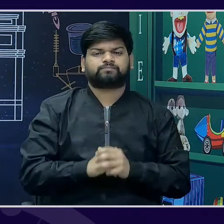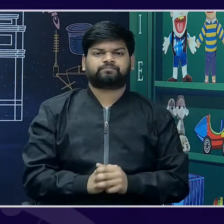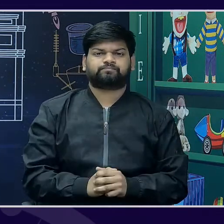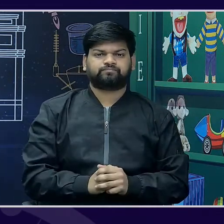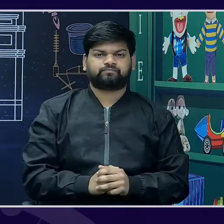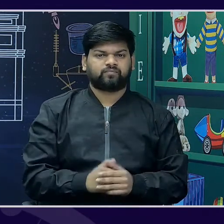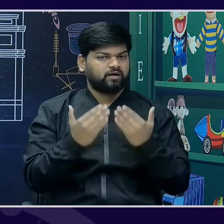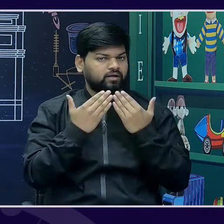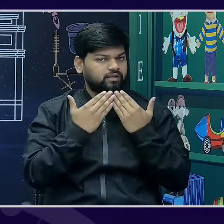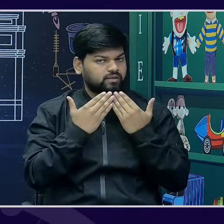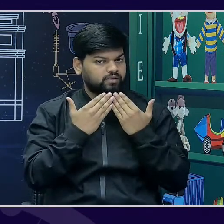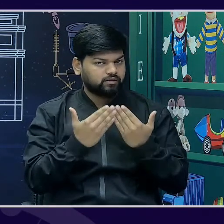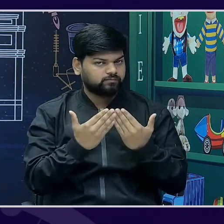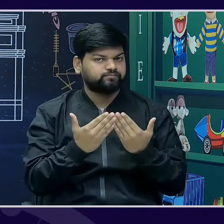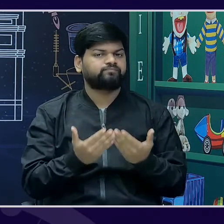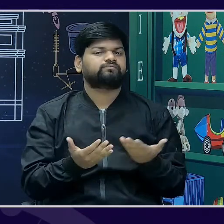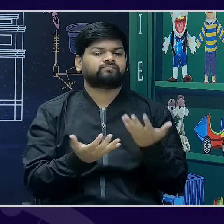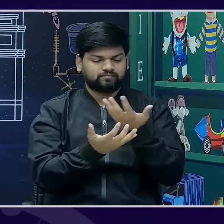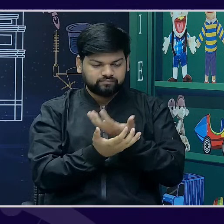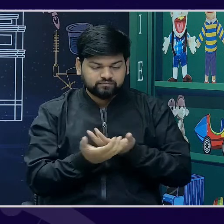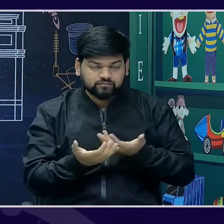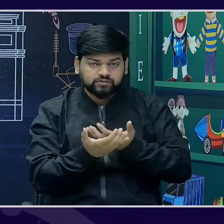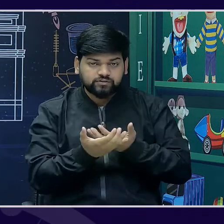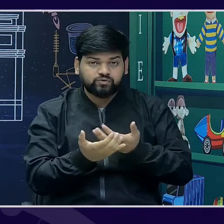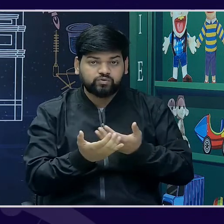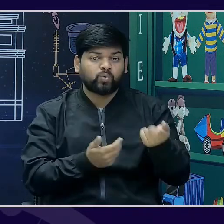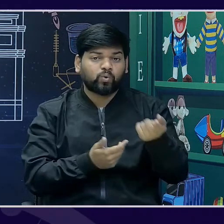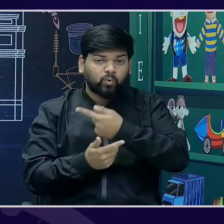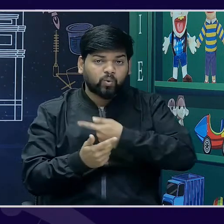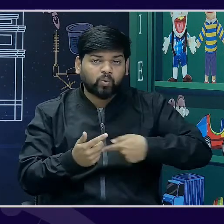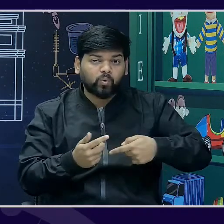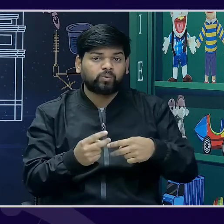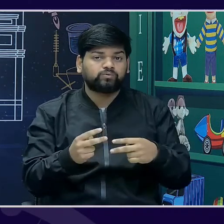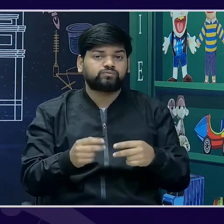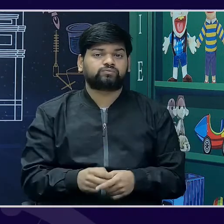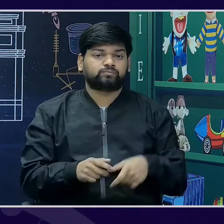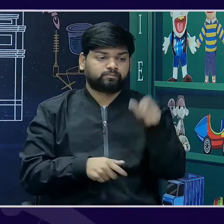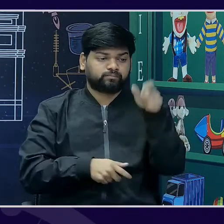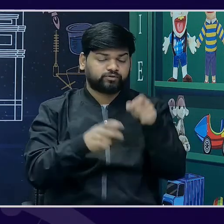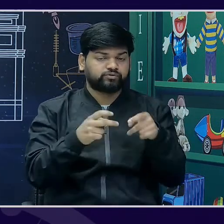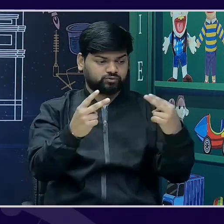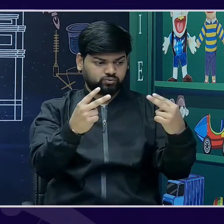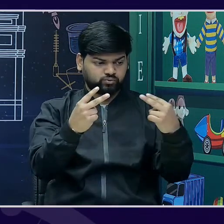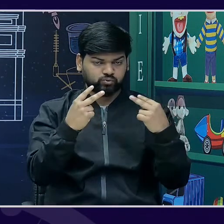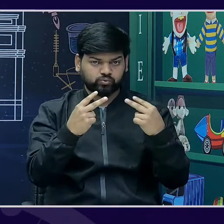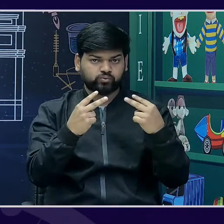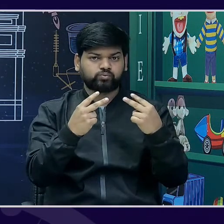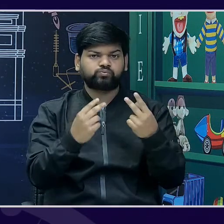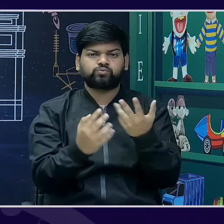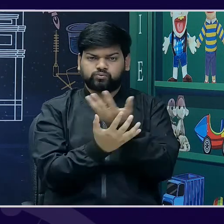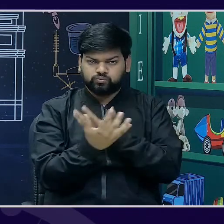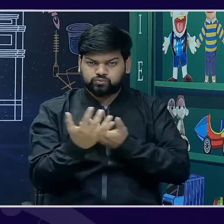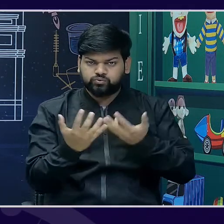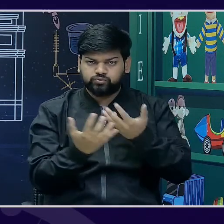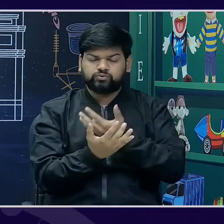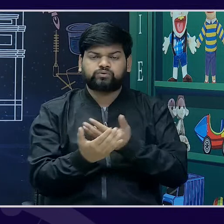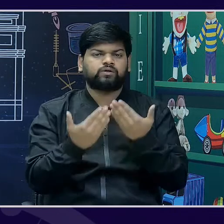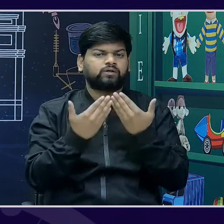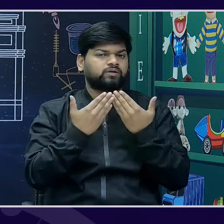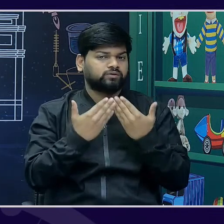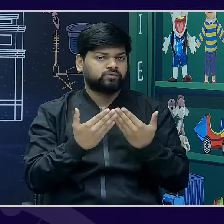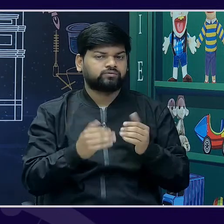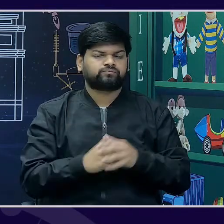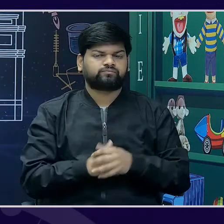Thank you for discussing it with all our viewers, what is meant by the title that we have for today's conversation. So sir, as